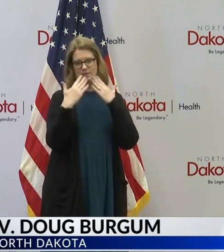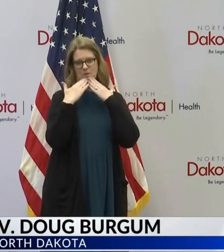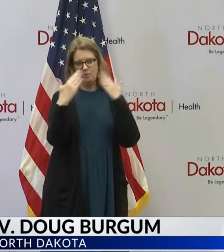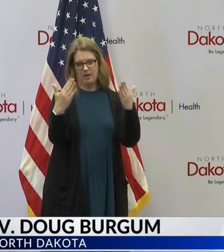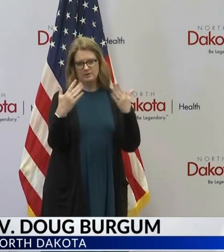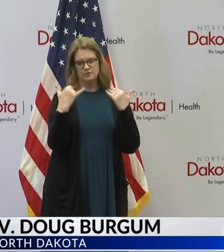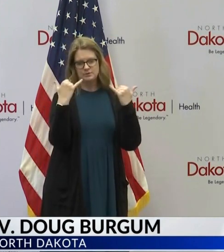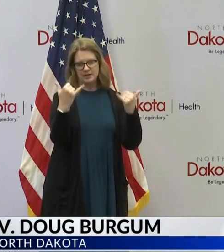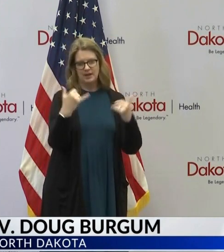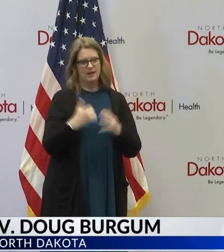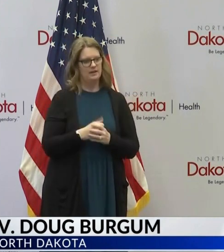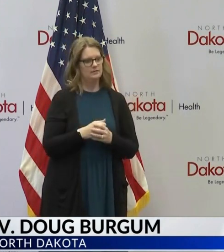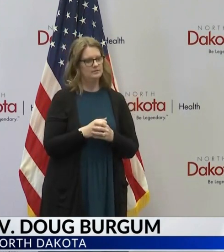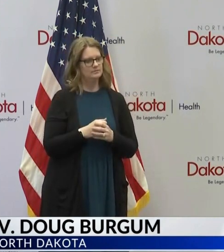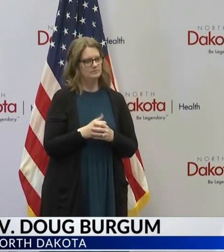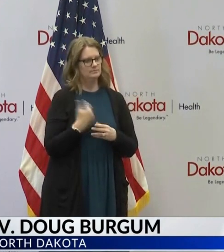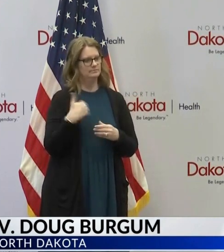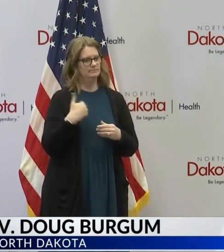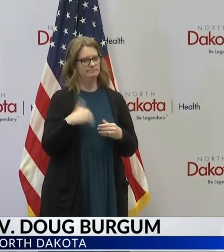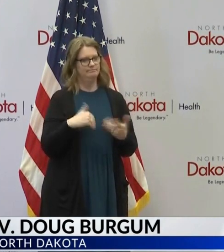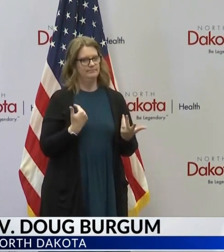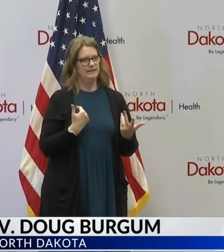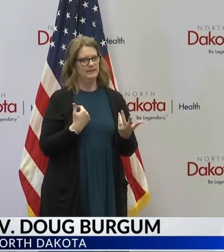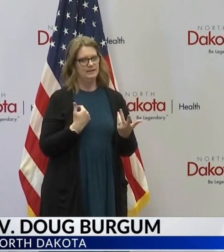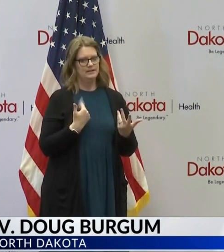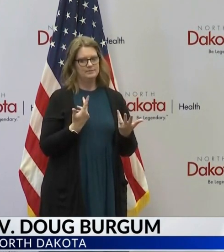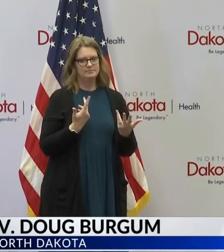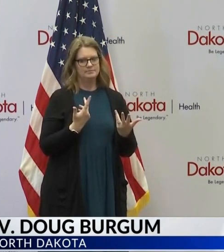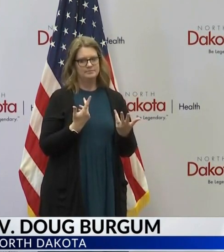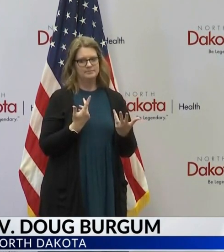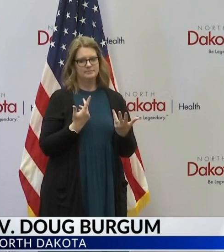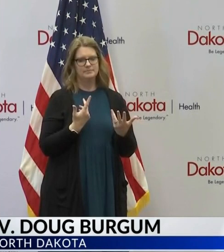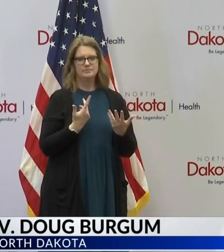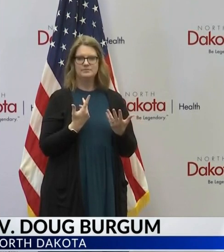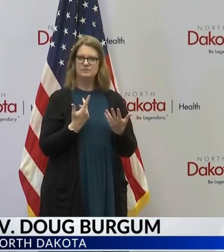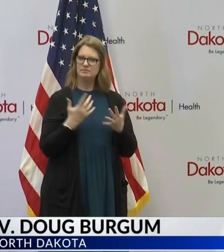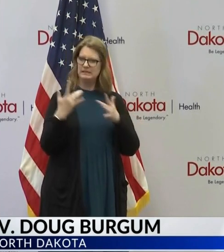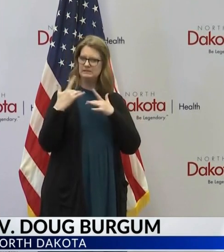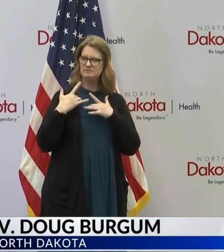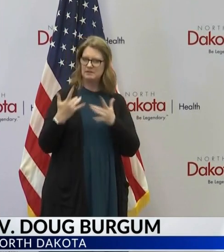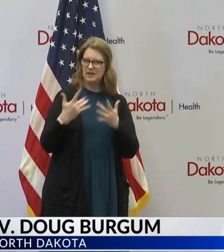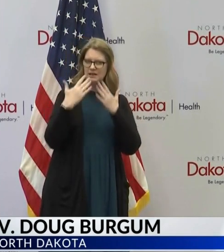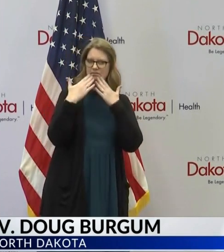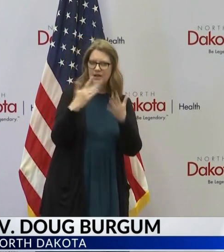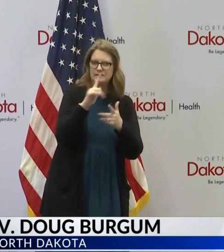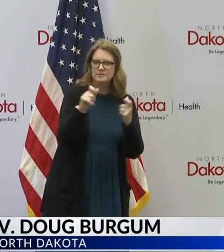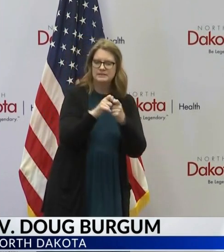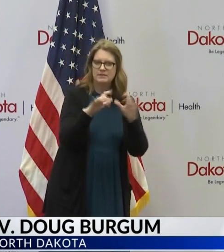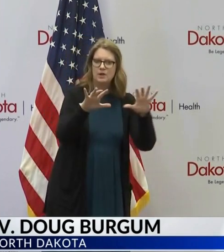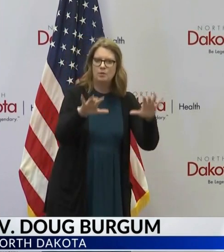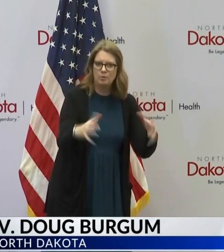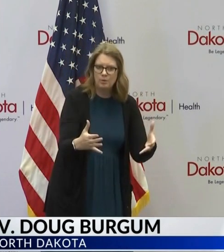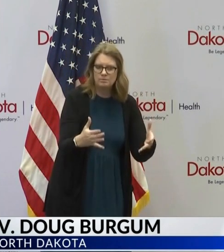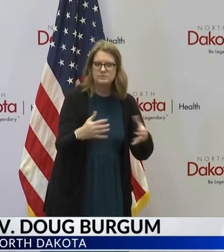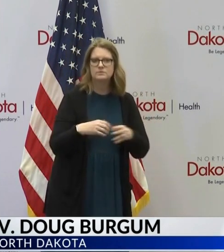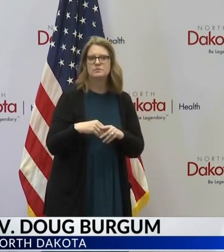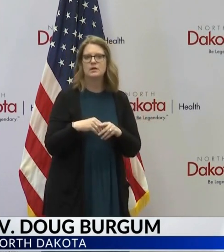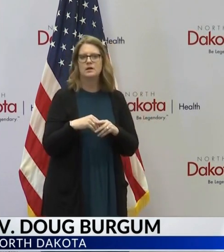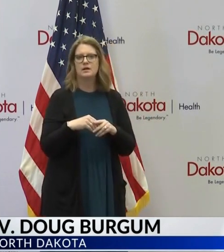today because we often thank specific groups when we're here today, but I just want to